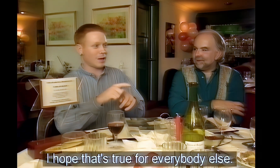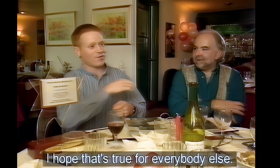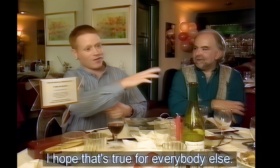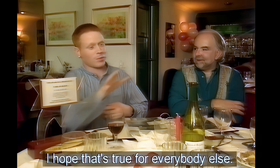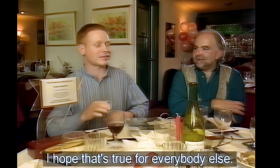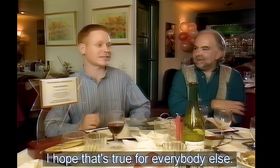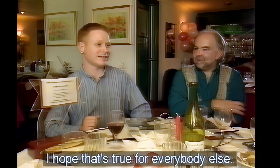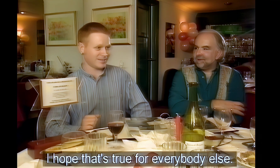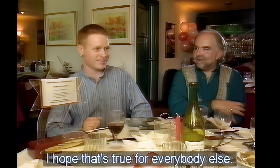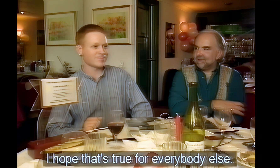else.